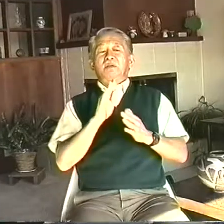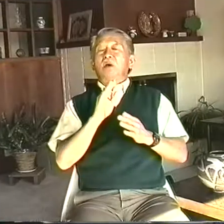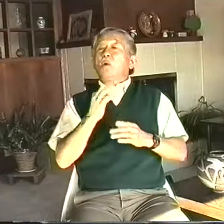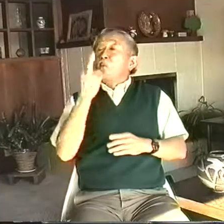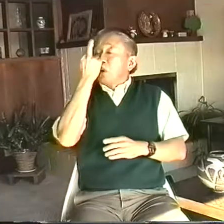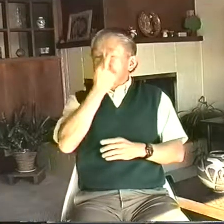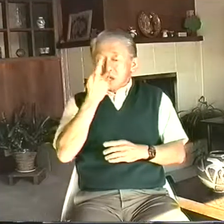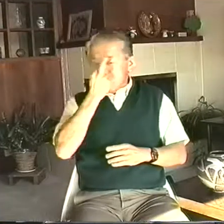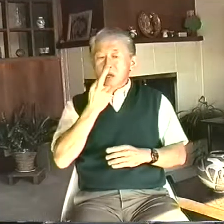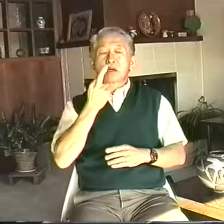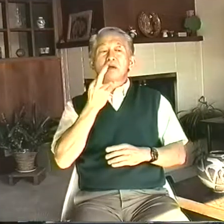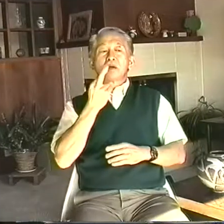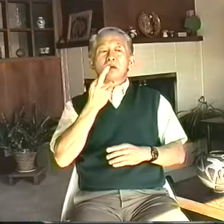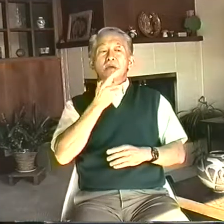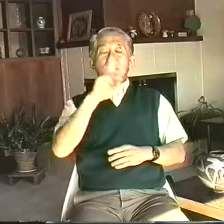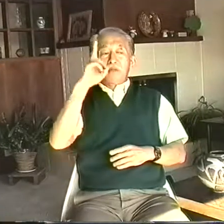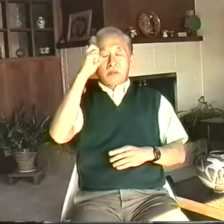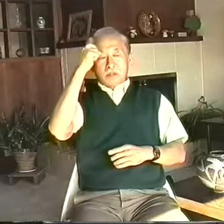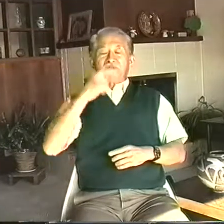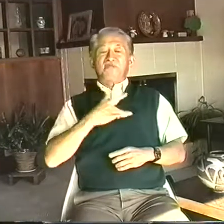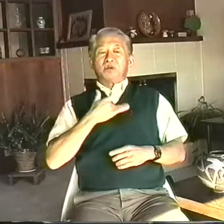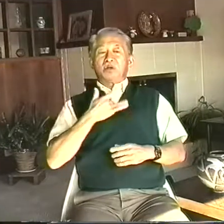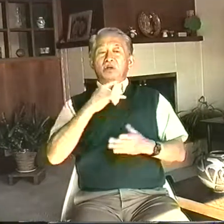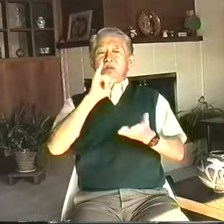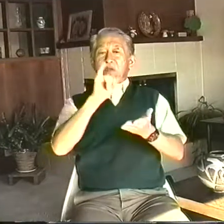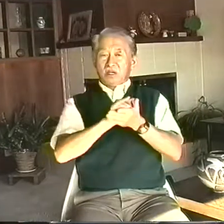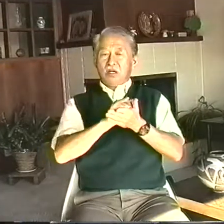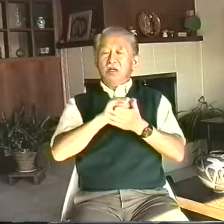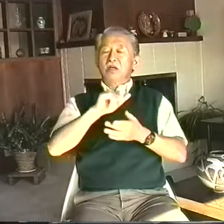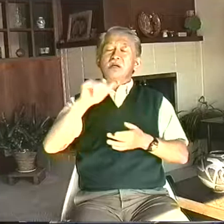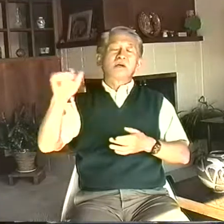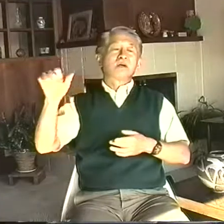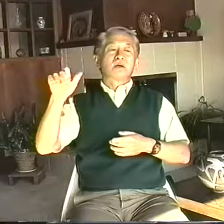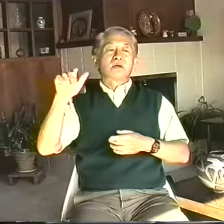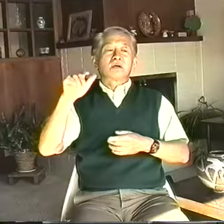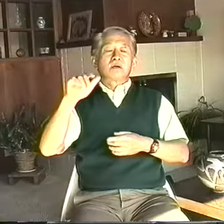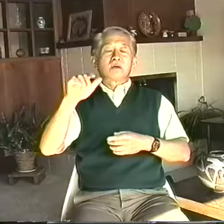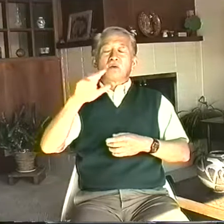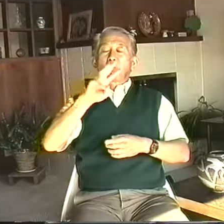Oregon, to put them in internment camps.